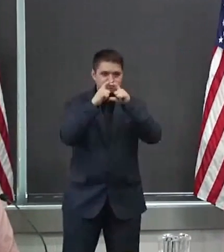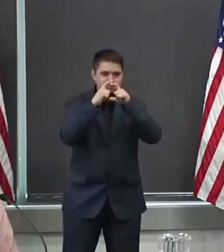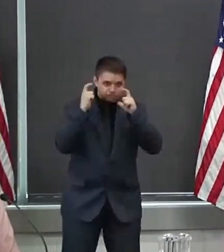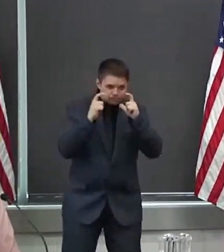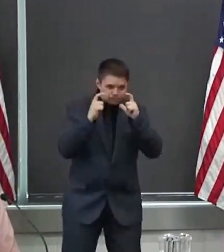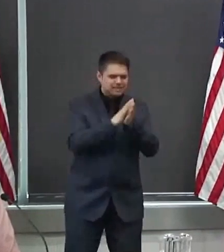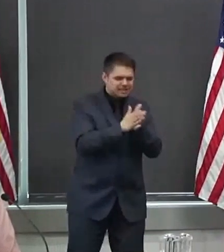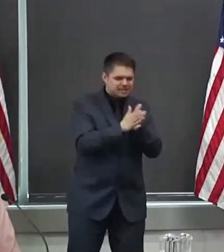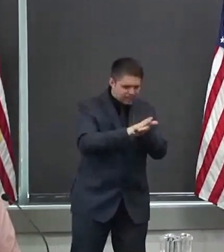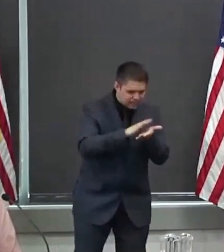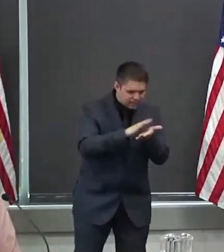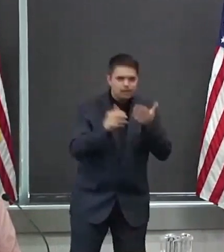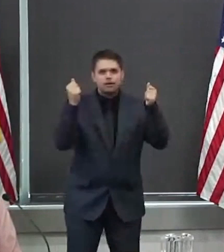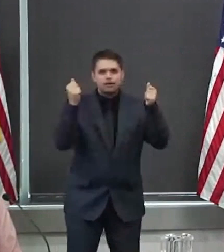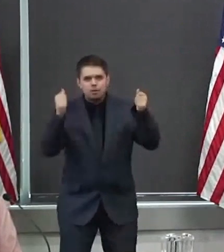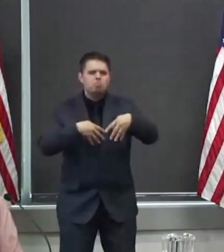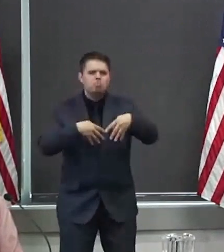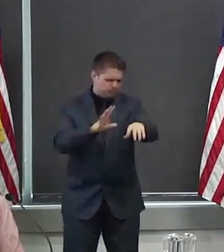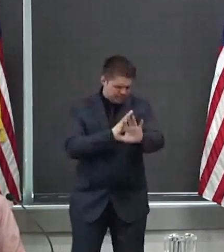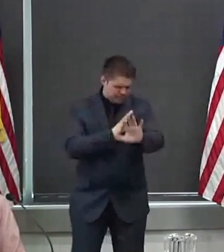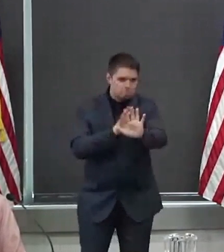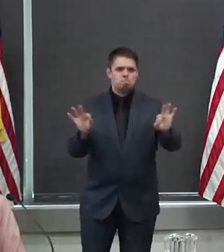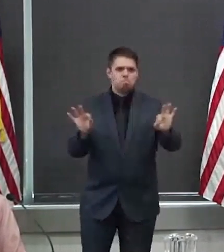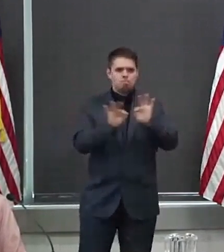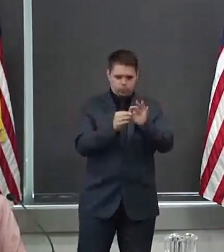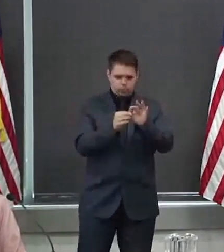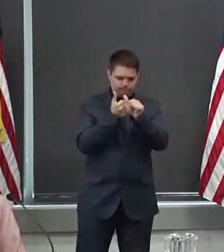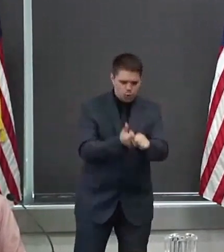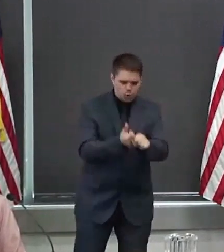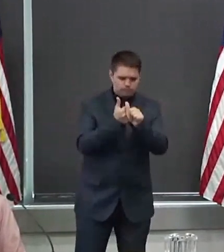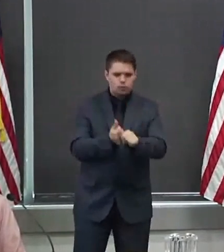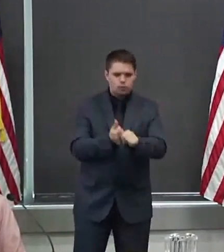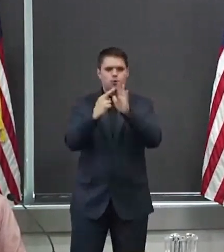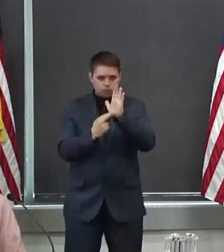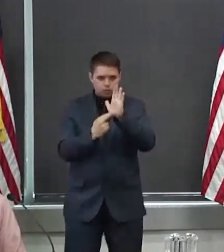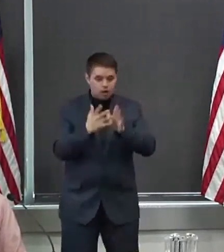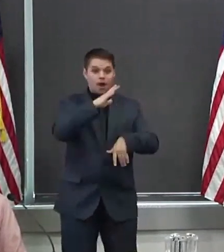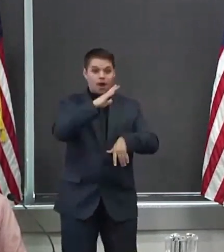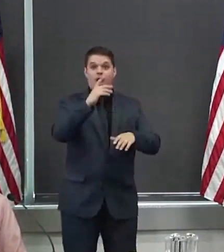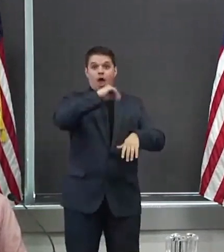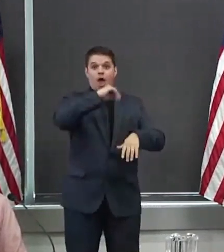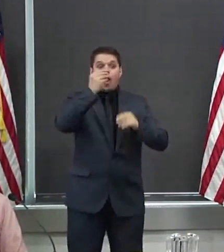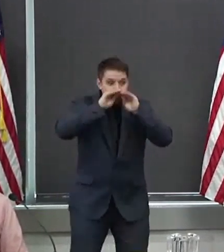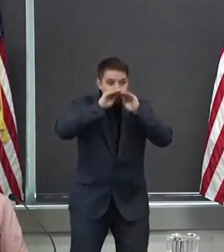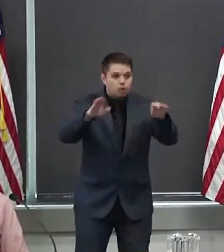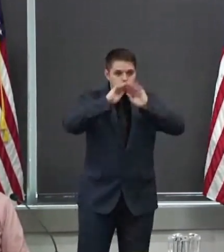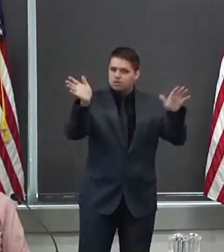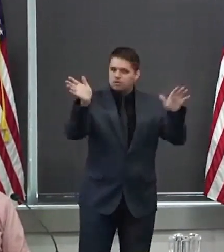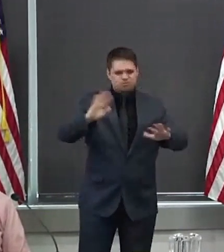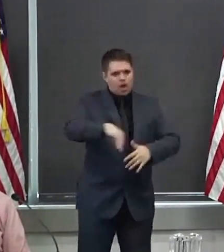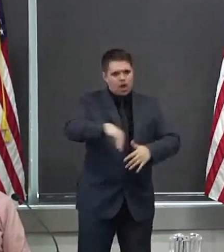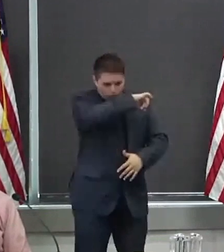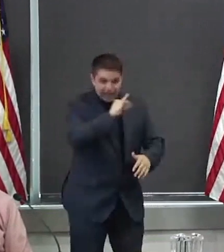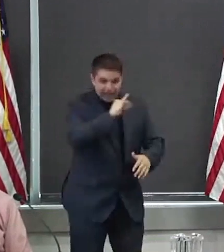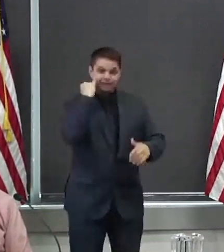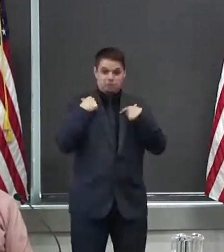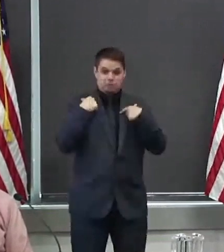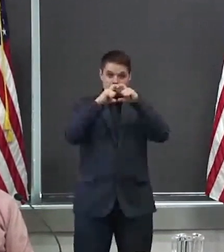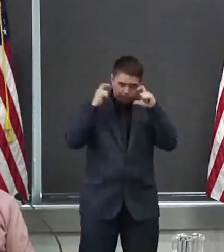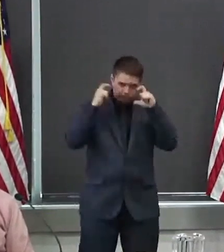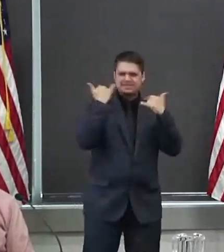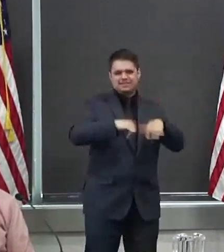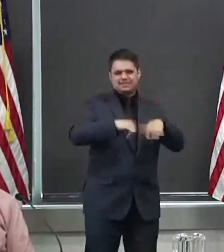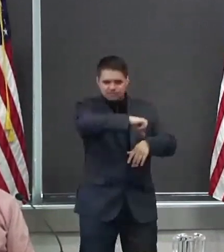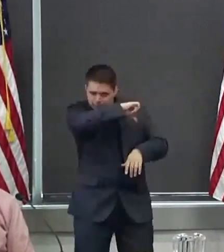hand sanitizer, and covering their coughs and sneezes. In terms of how it plays